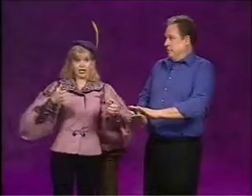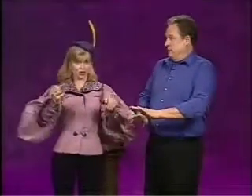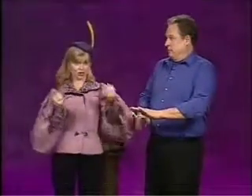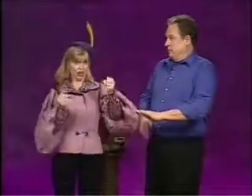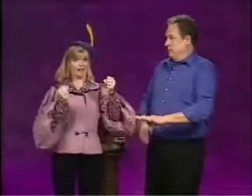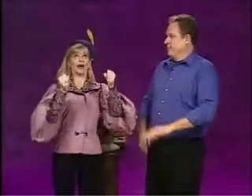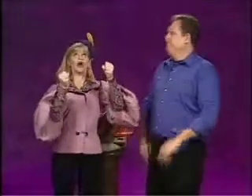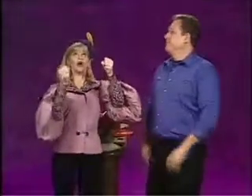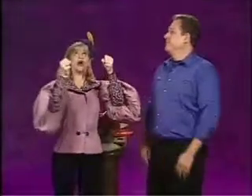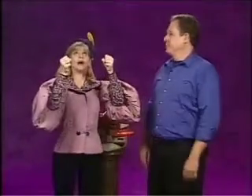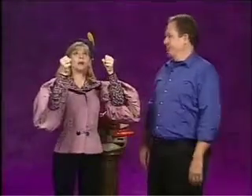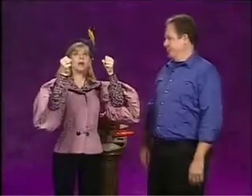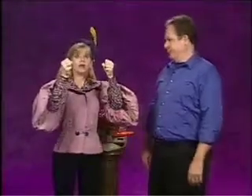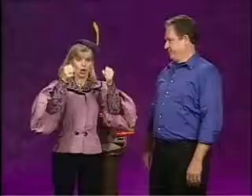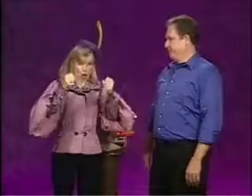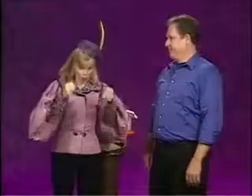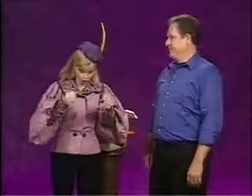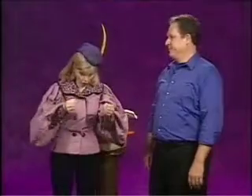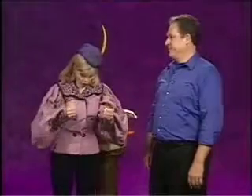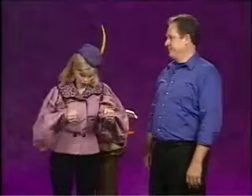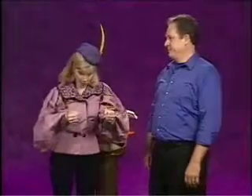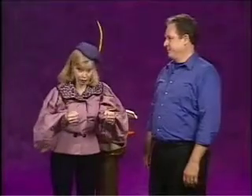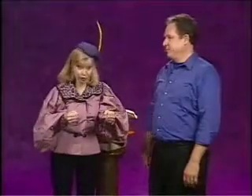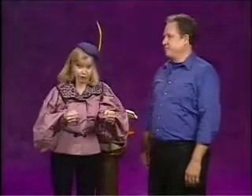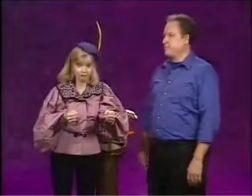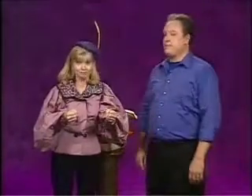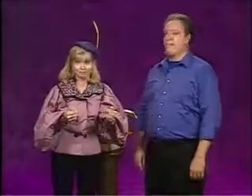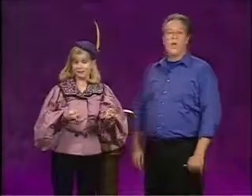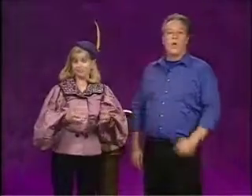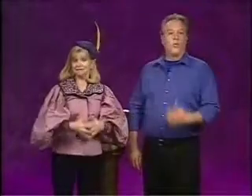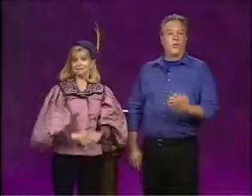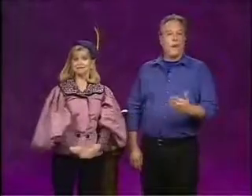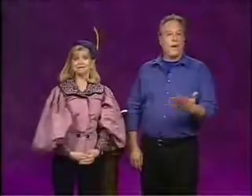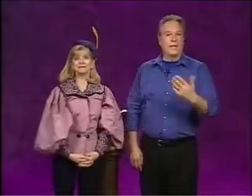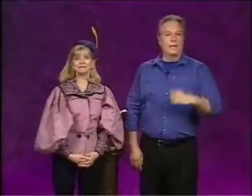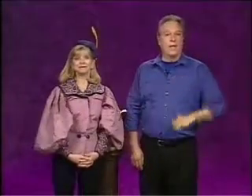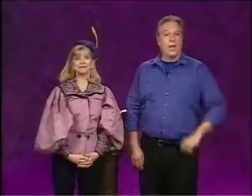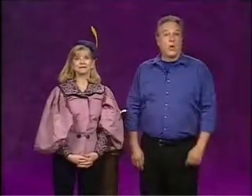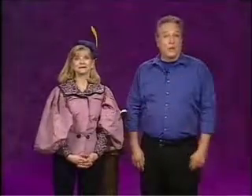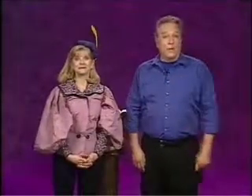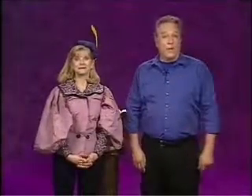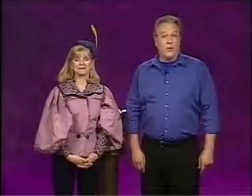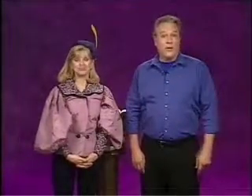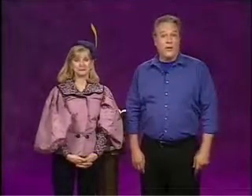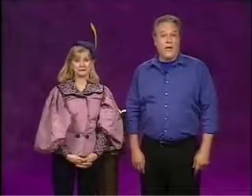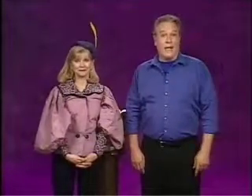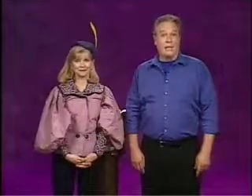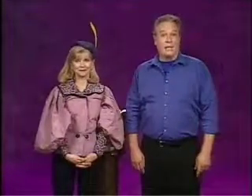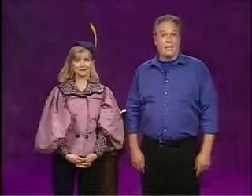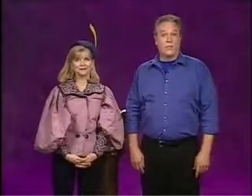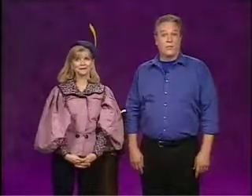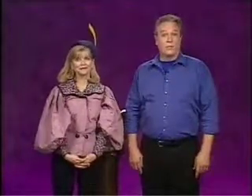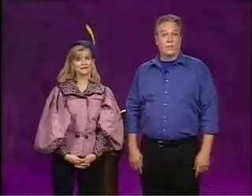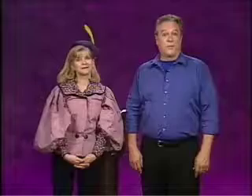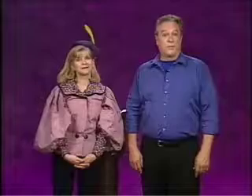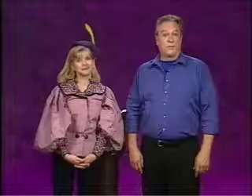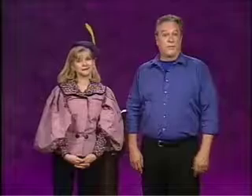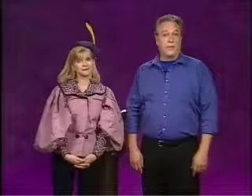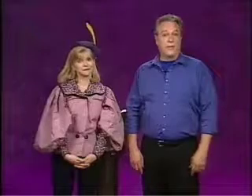drive my car uphill or downhill. Right. Remember in the last lesson we learned to place people